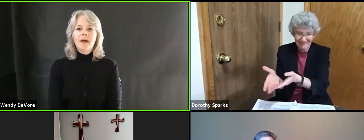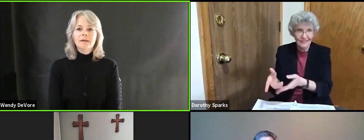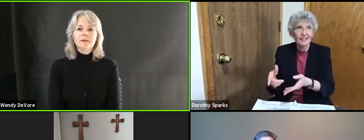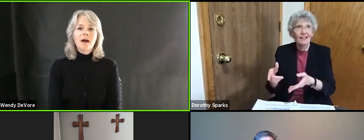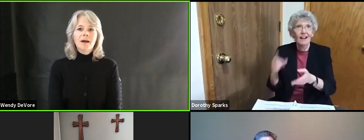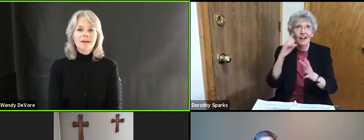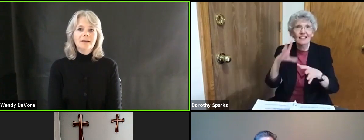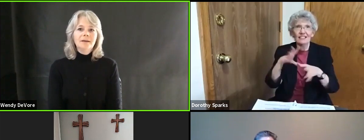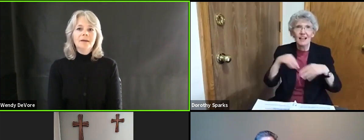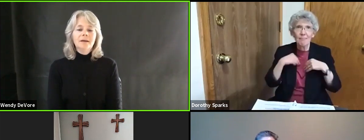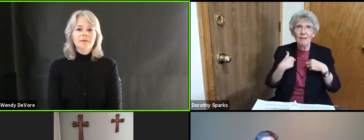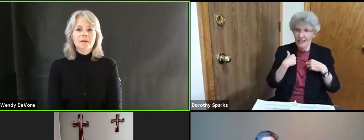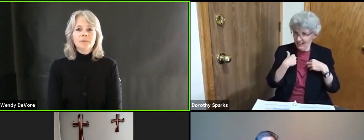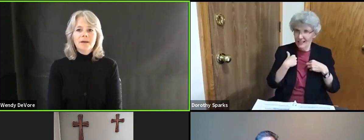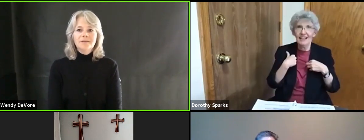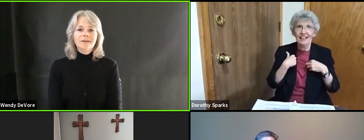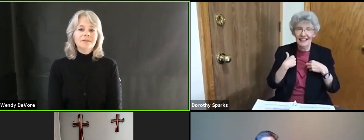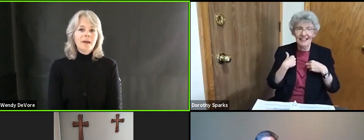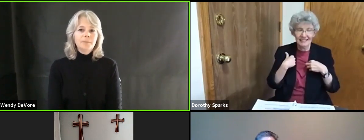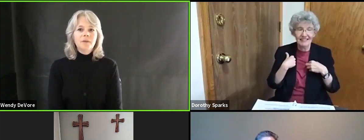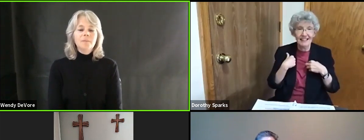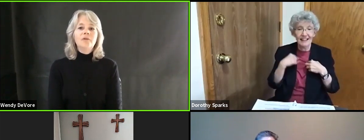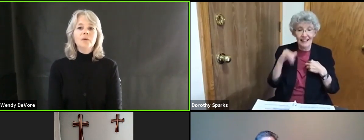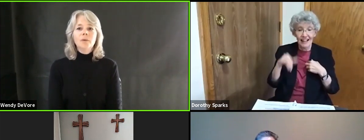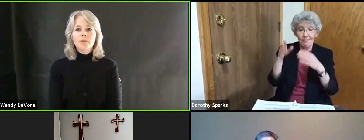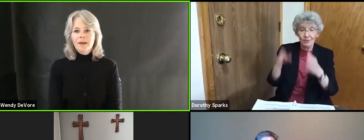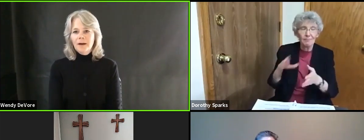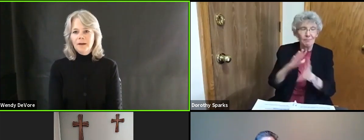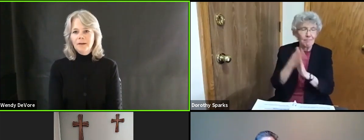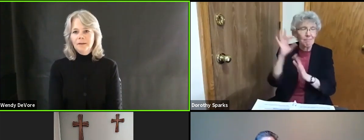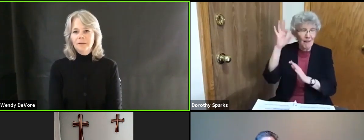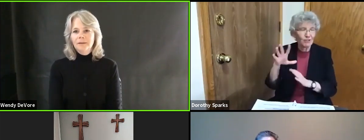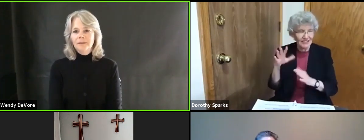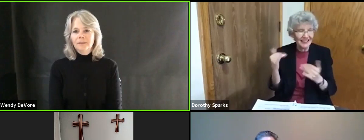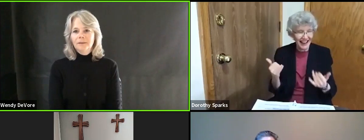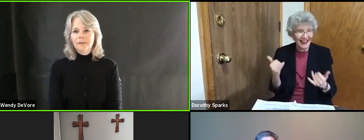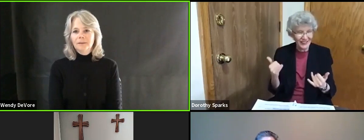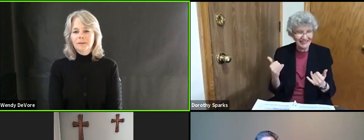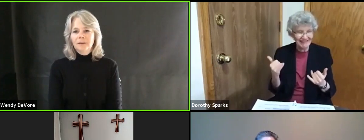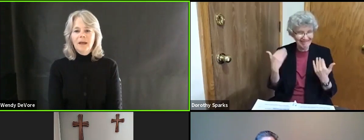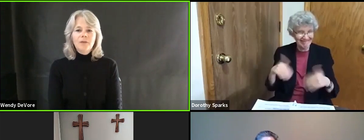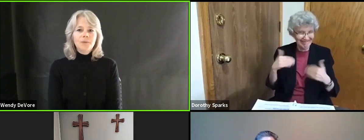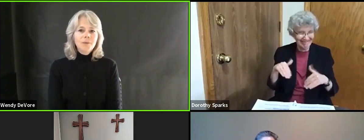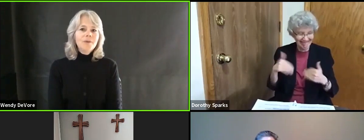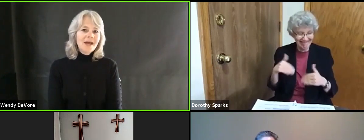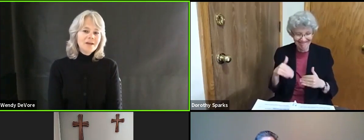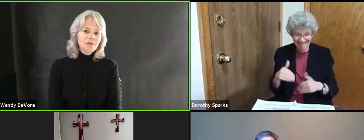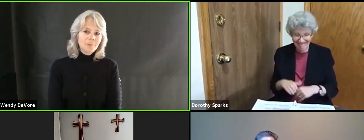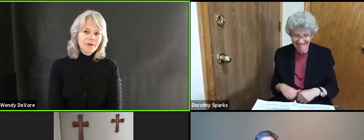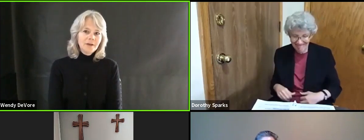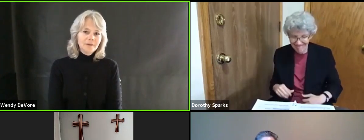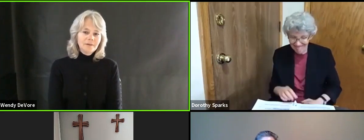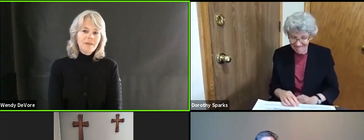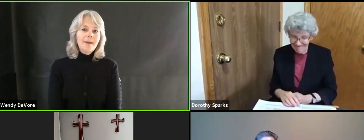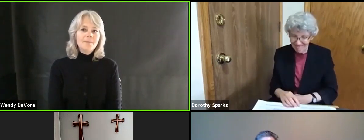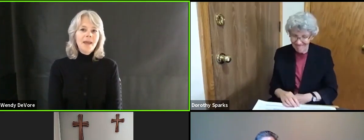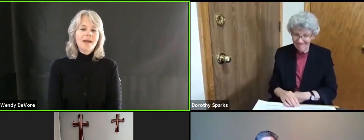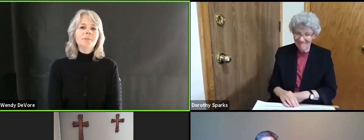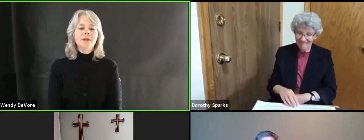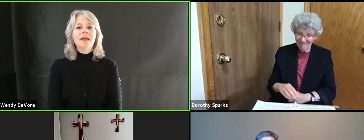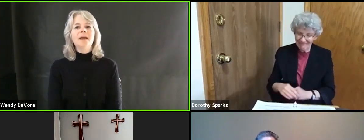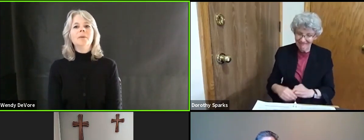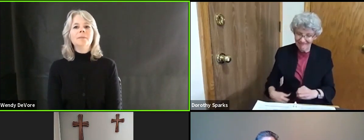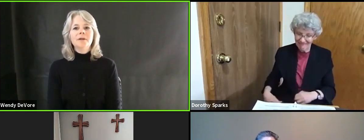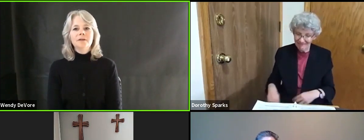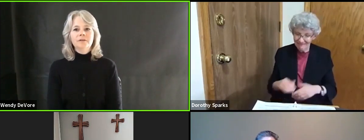them that God and that Christ accepts them for who they are. And through that experience, that